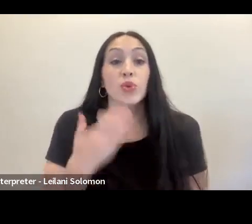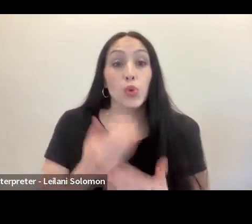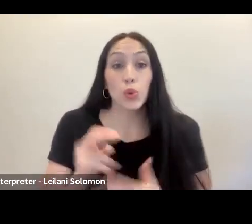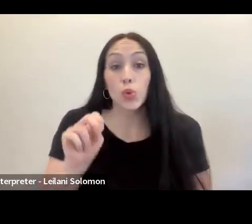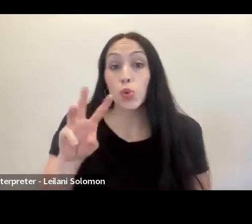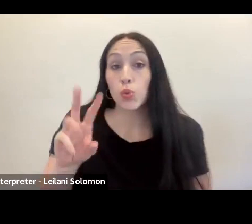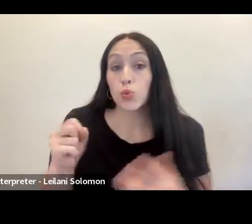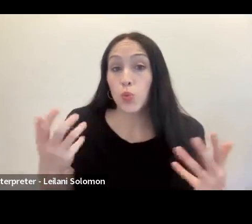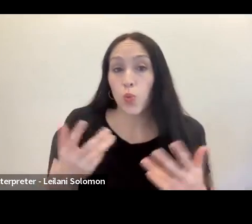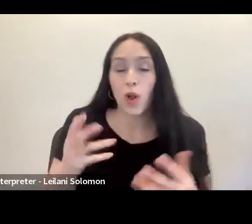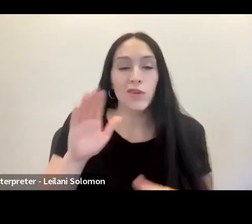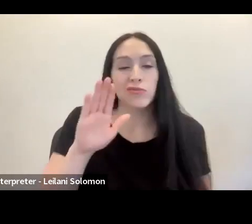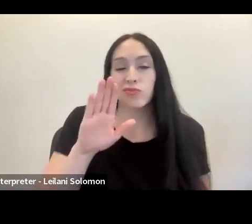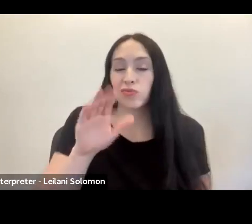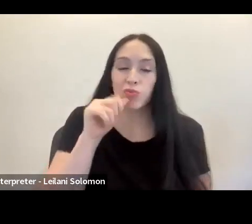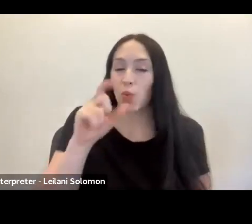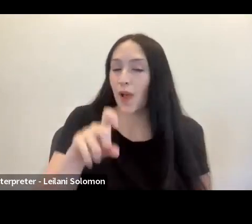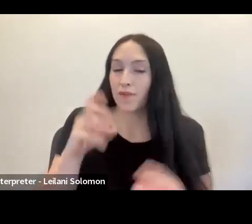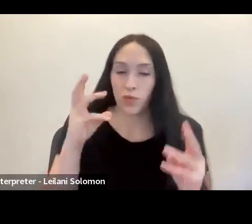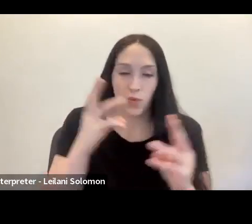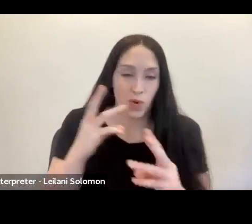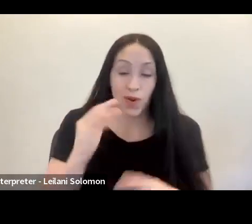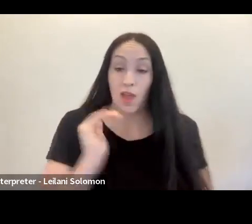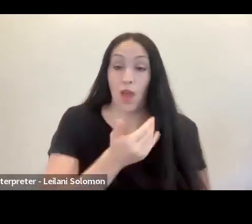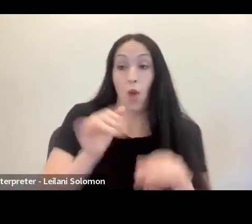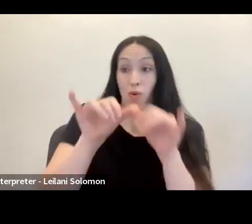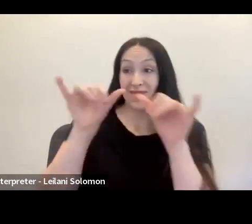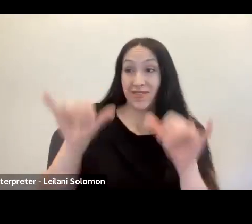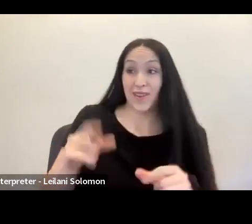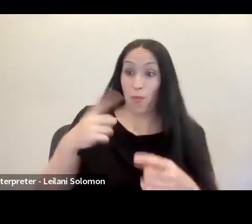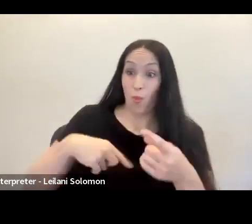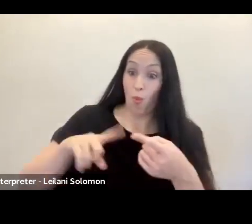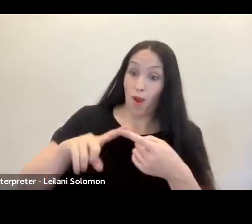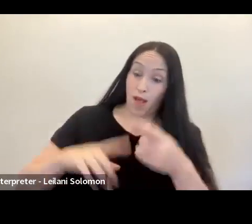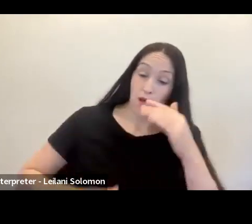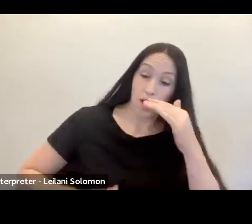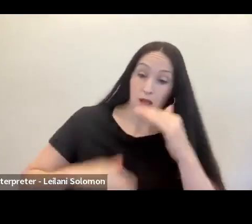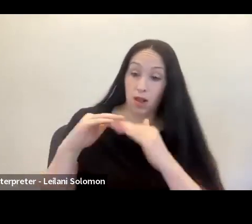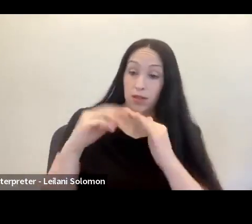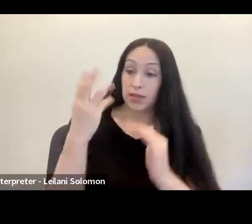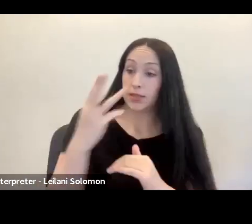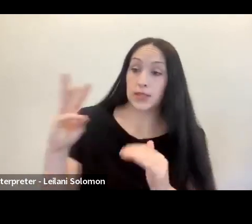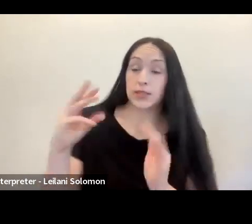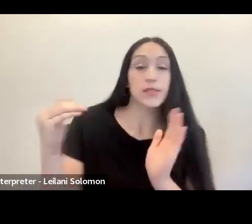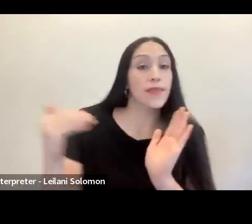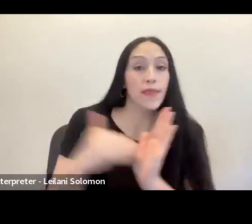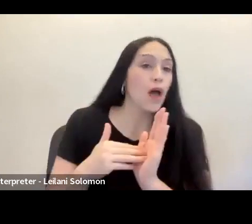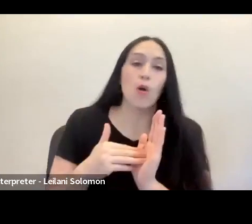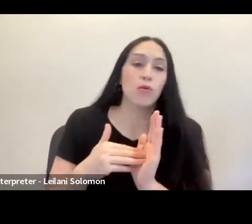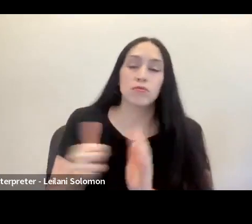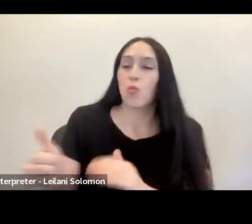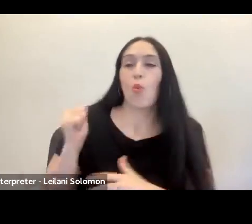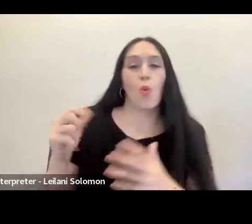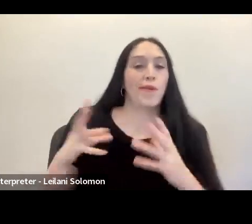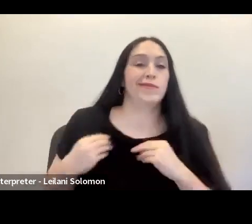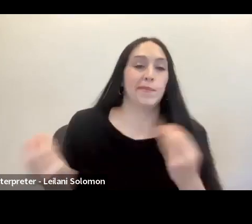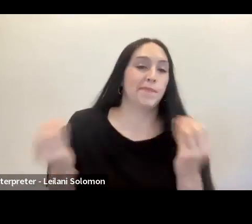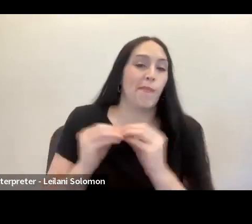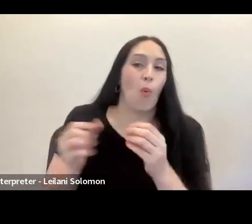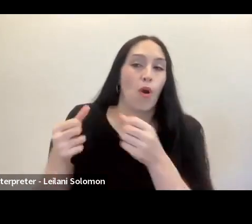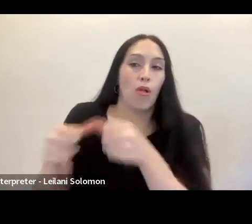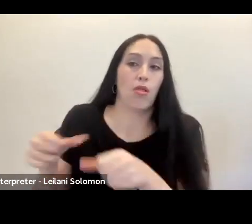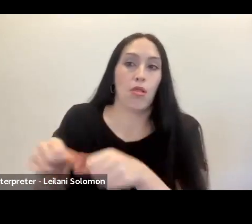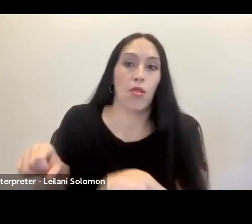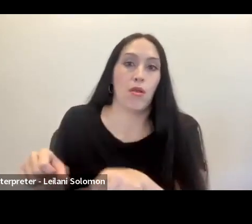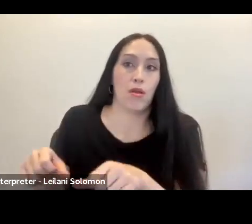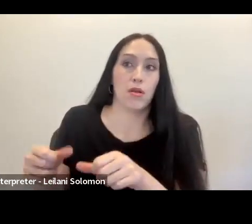will reject those extra contributions. So once it hits the maximum amount, we'll